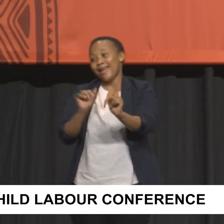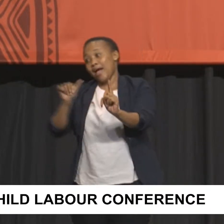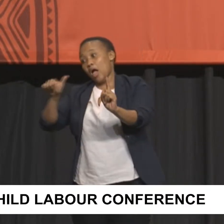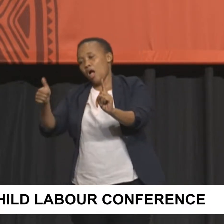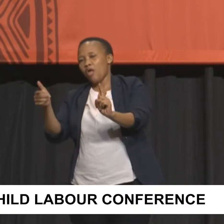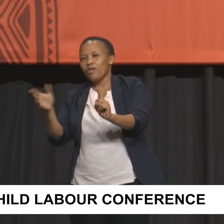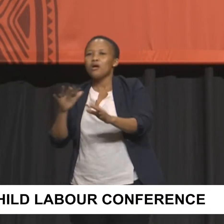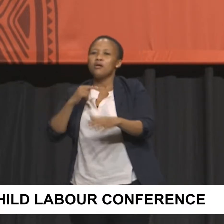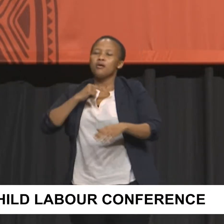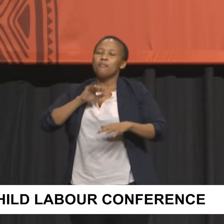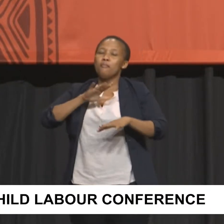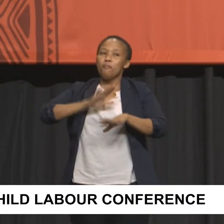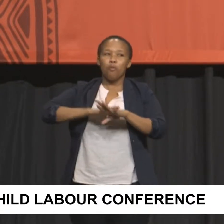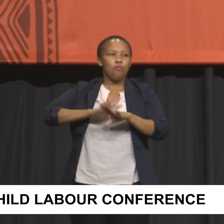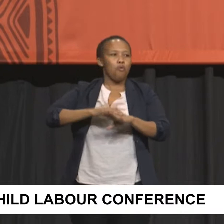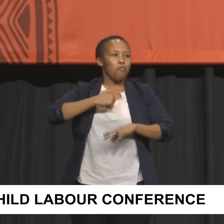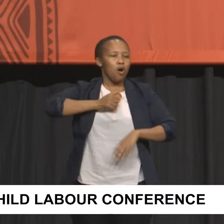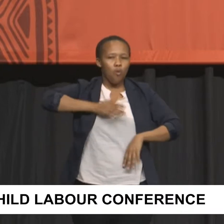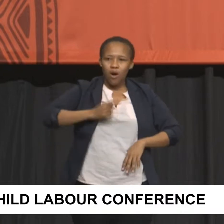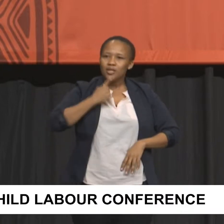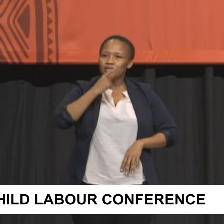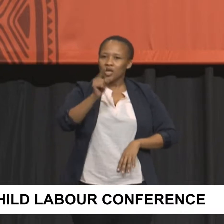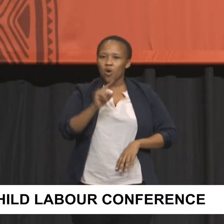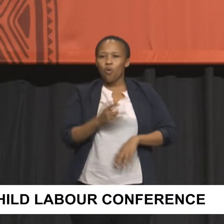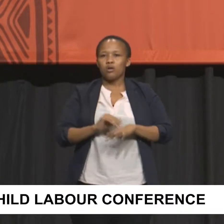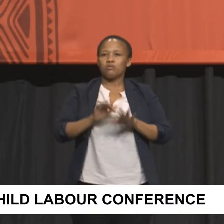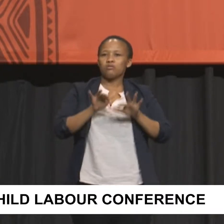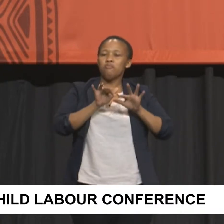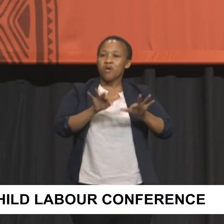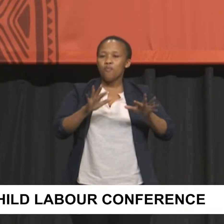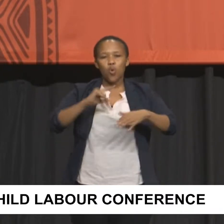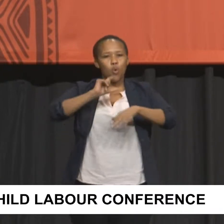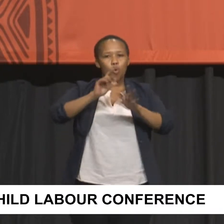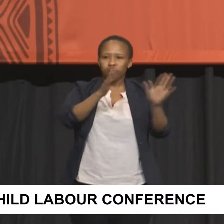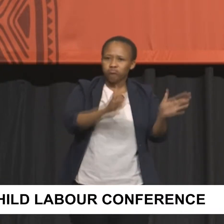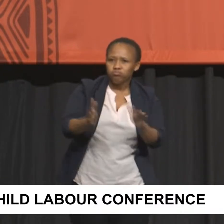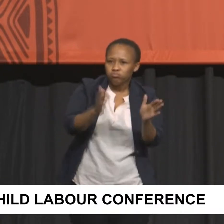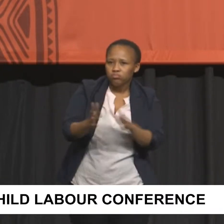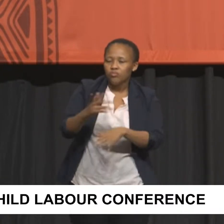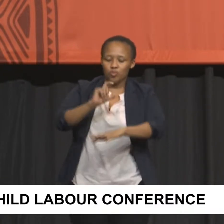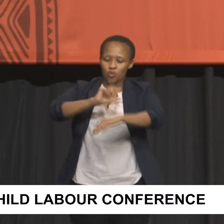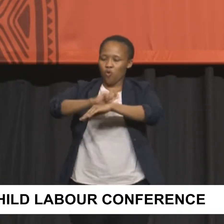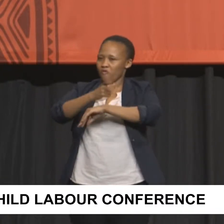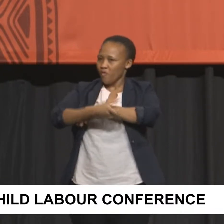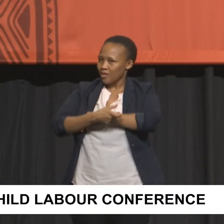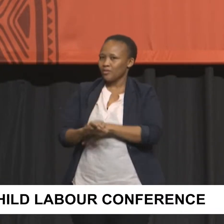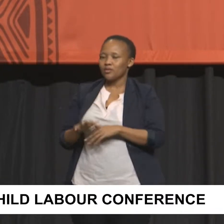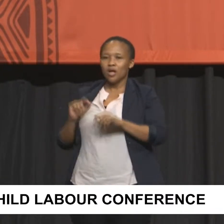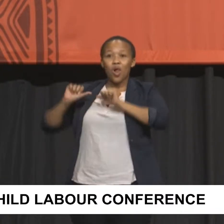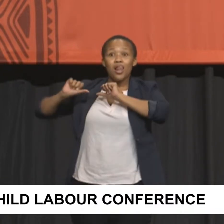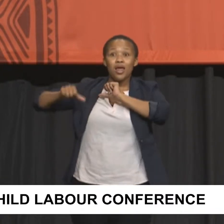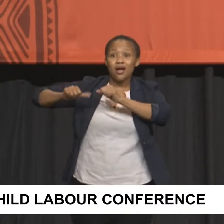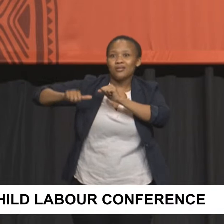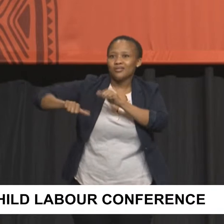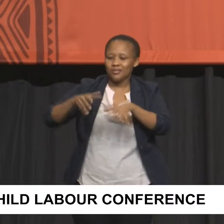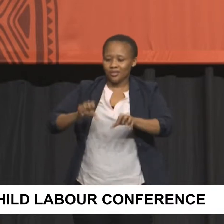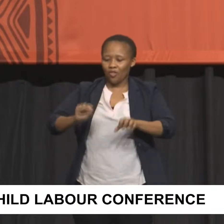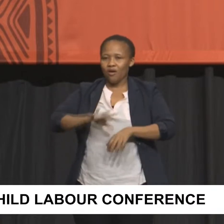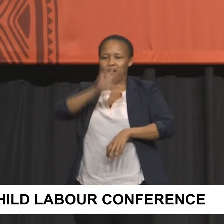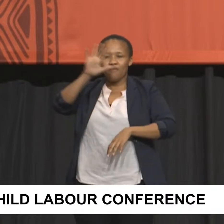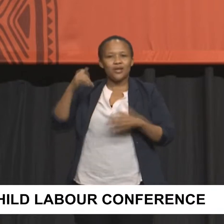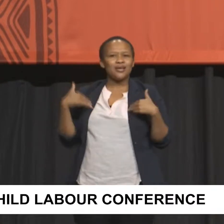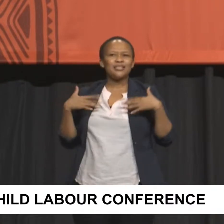participants, in fact, I want to also say to conference organizers, a very fundamental point. A legacy has been started here in South